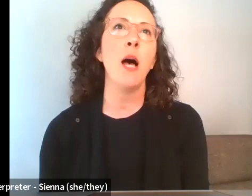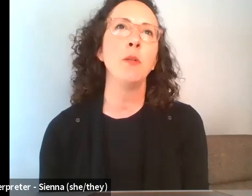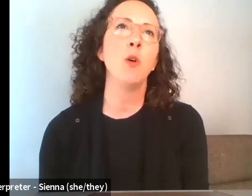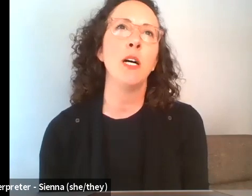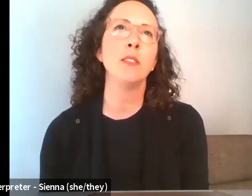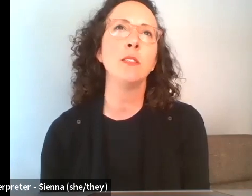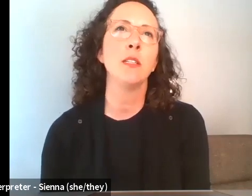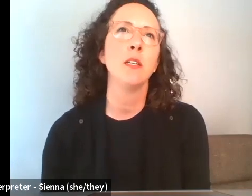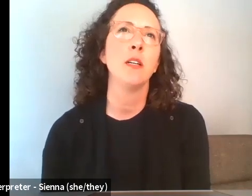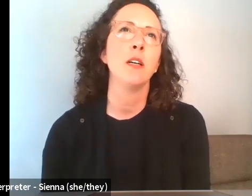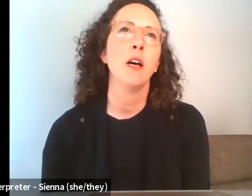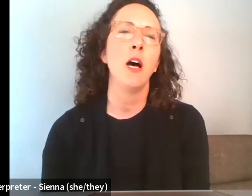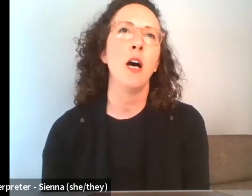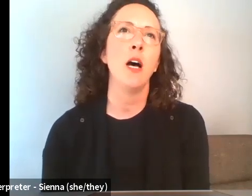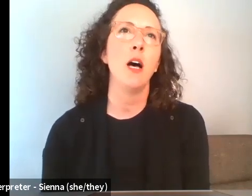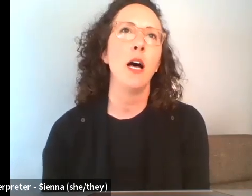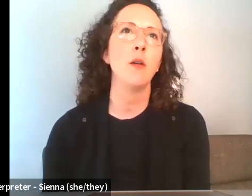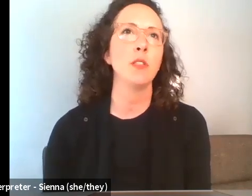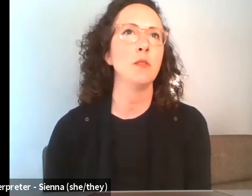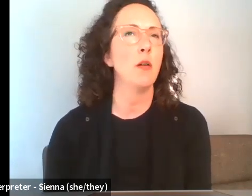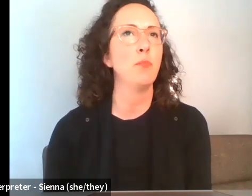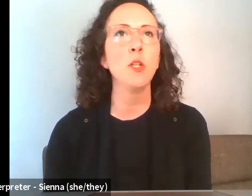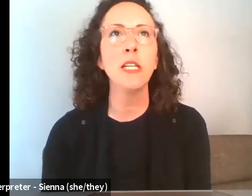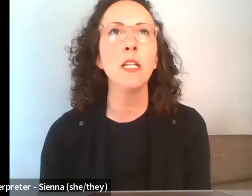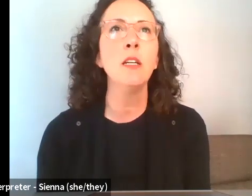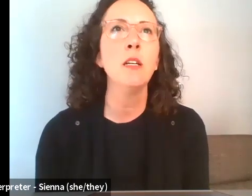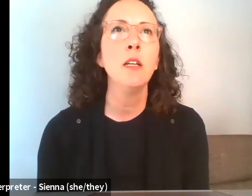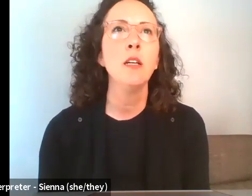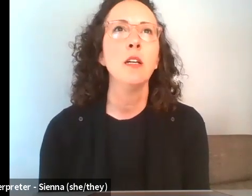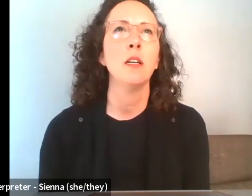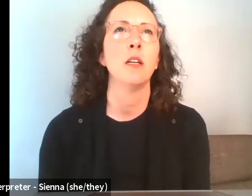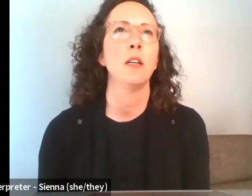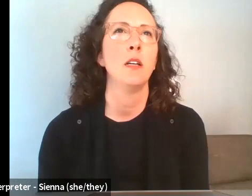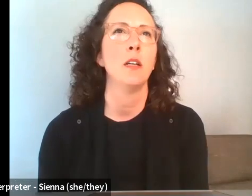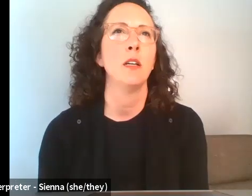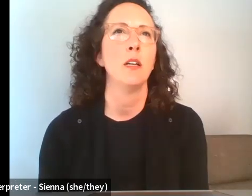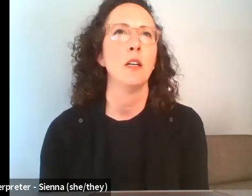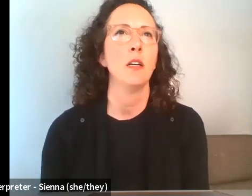But the problem was I was bullied.